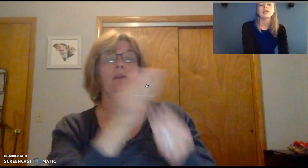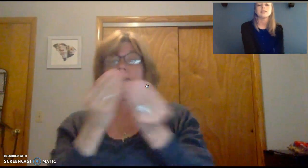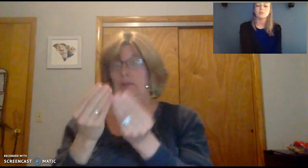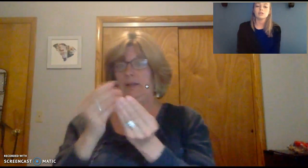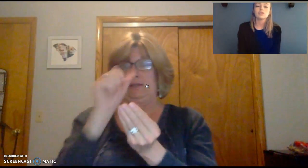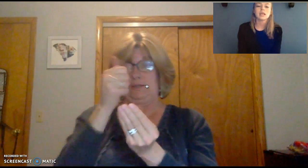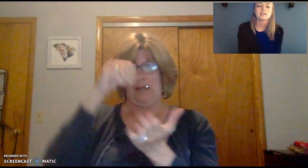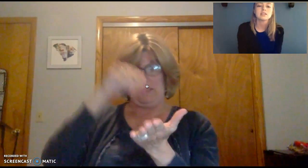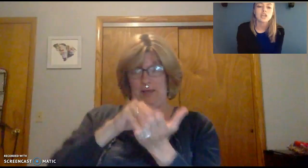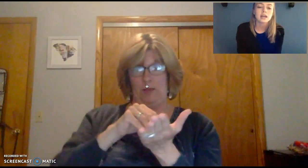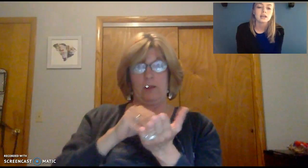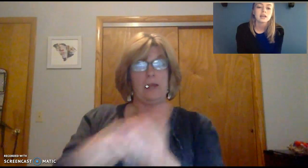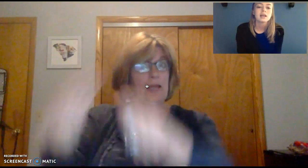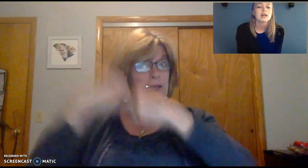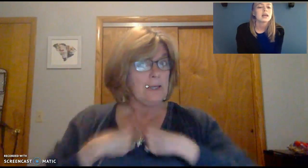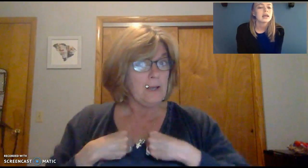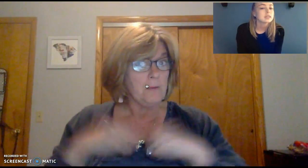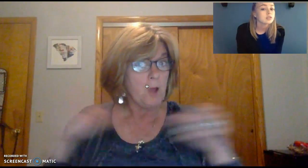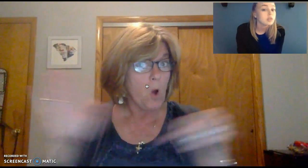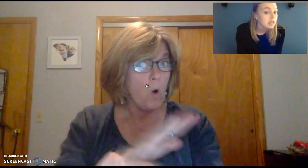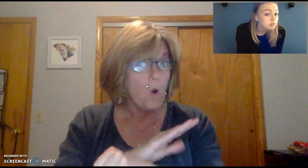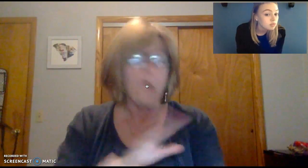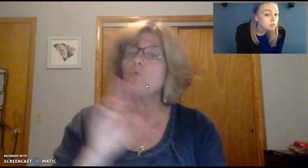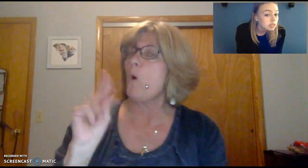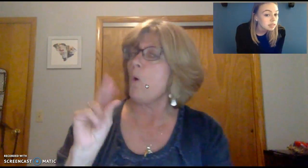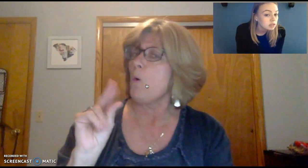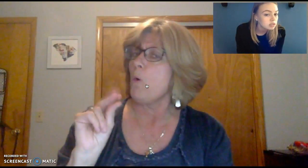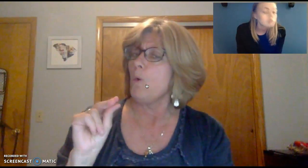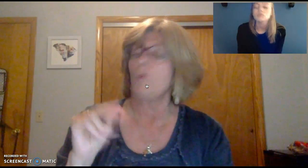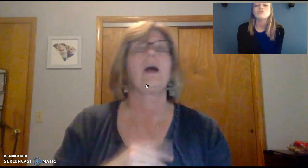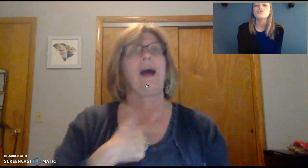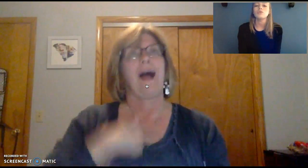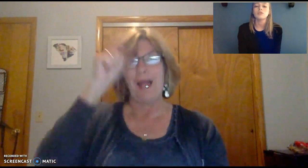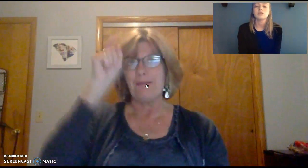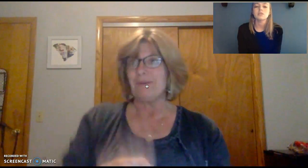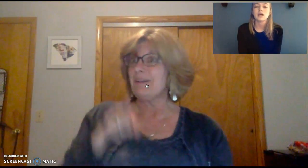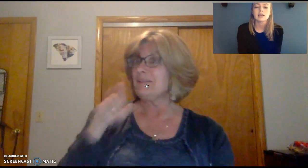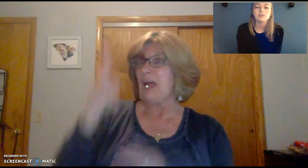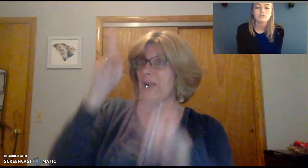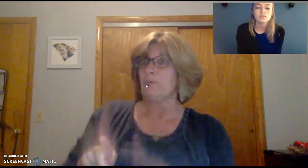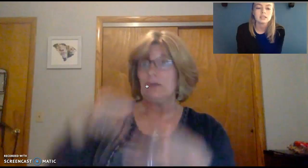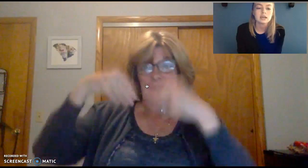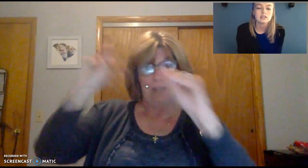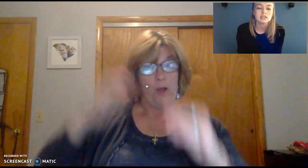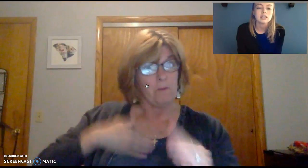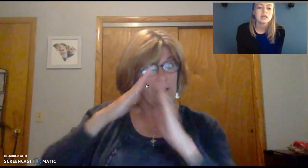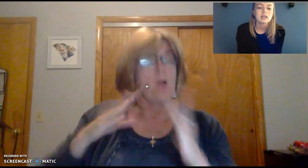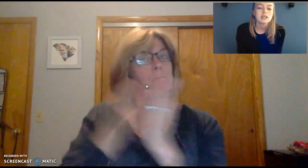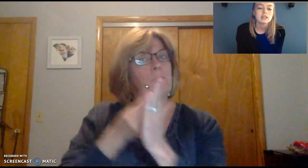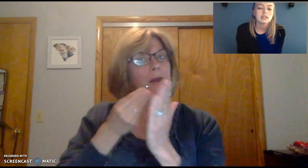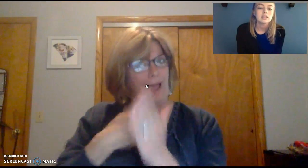So the realtor takes the check, and do they keep the full 10,000? No, they do not keep the full